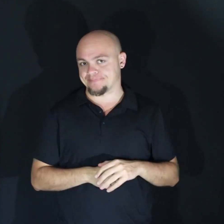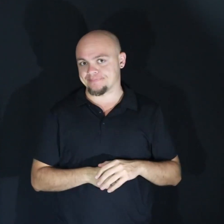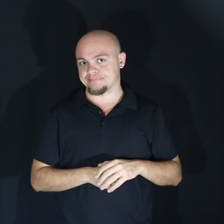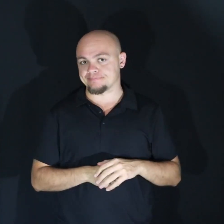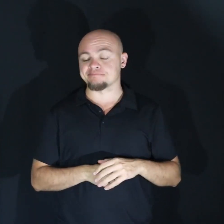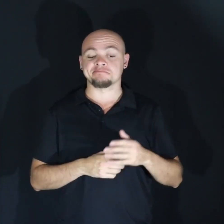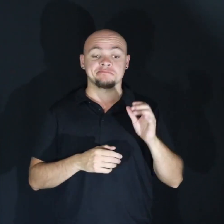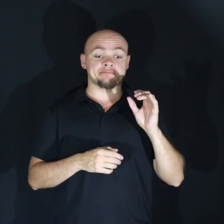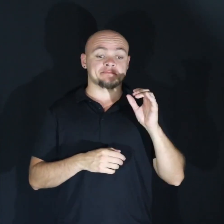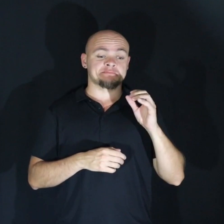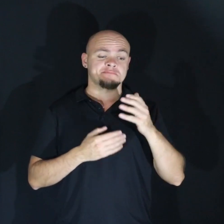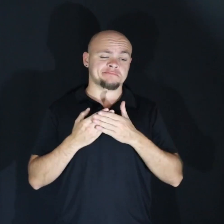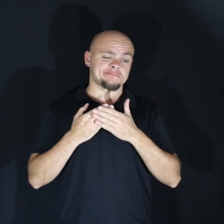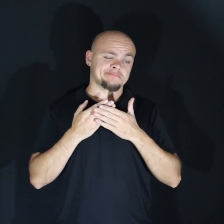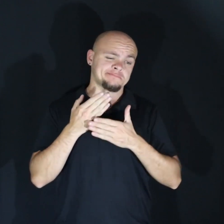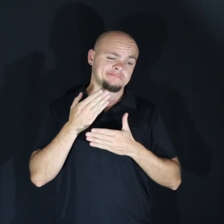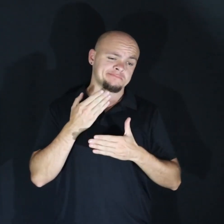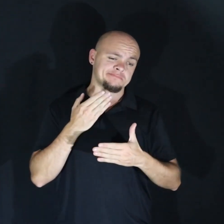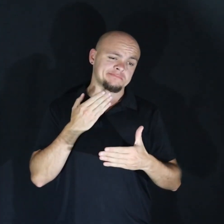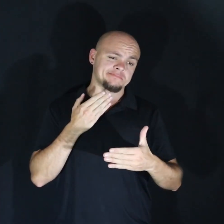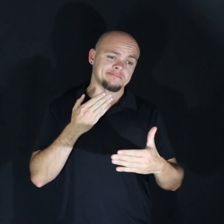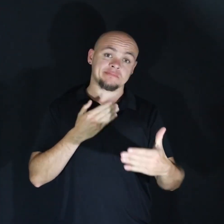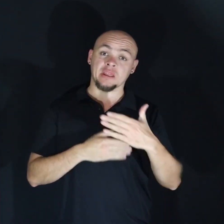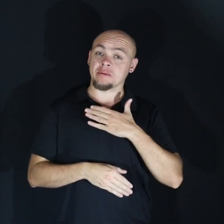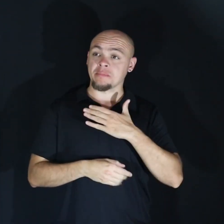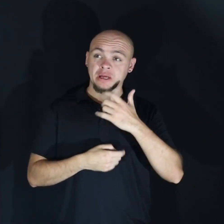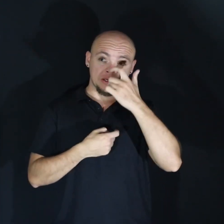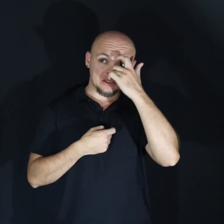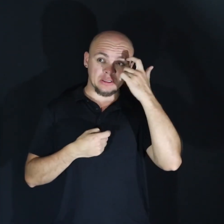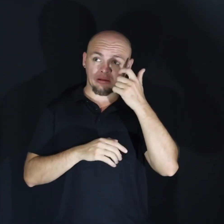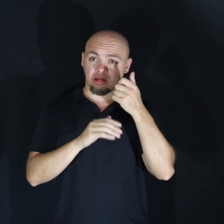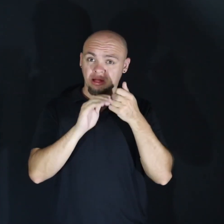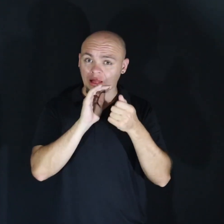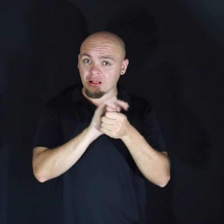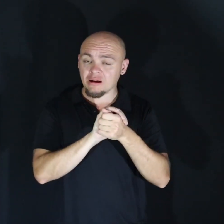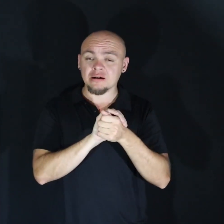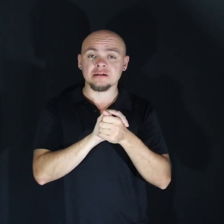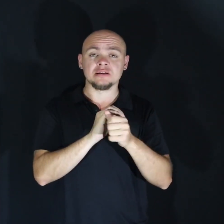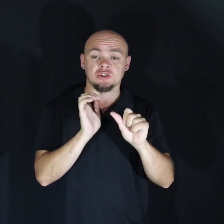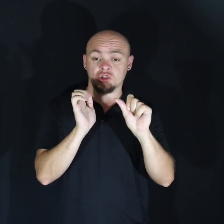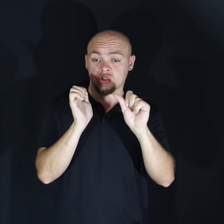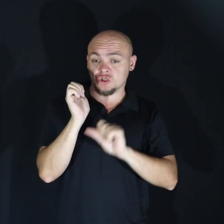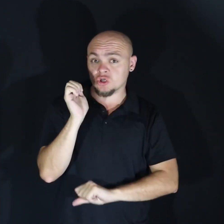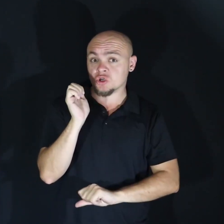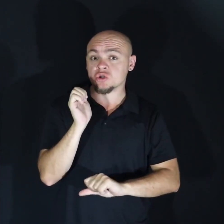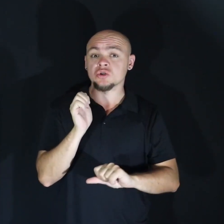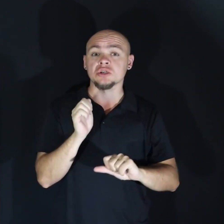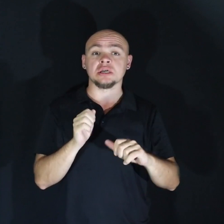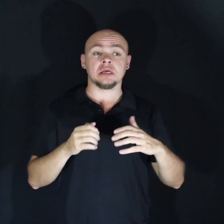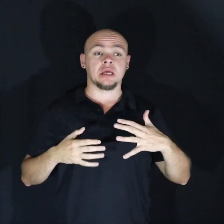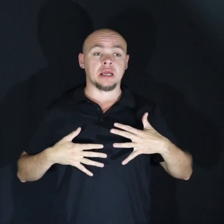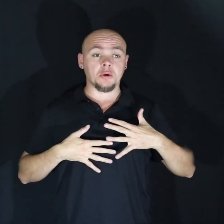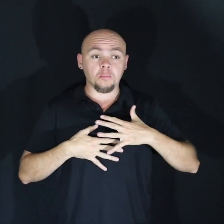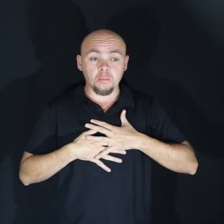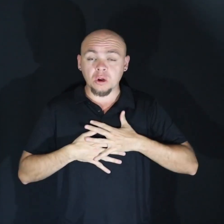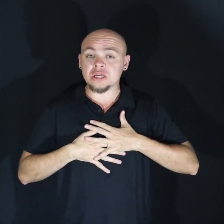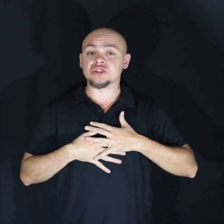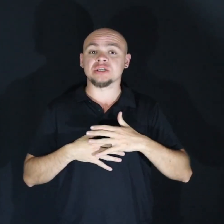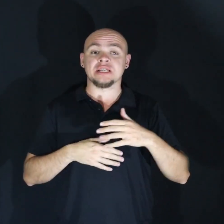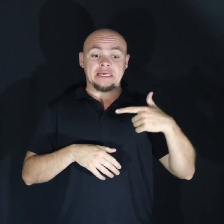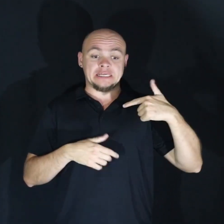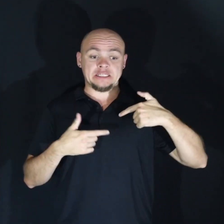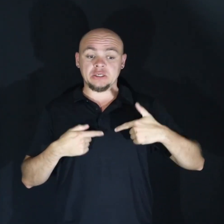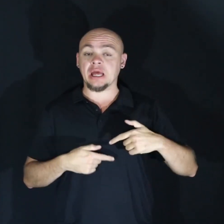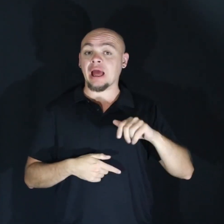From then on, I did everything I could to get rid of my scars. I had several surgeries, wore compression vests, had injections, had